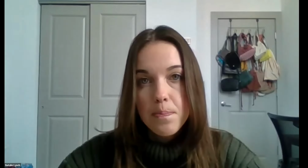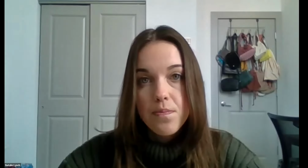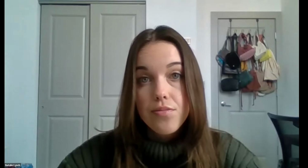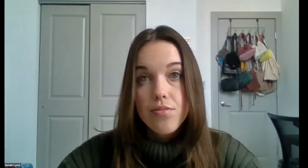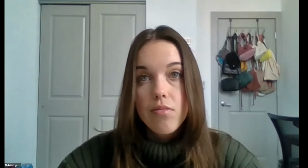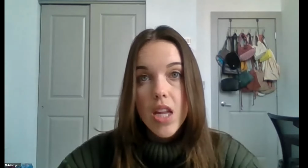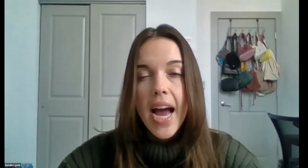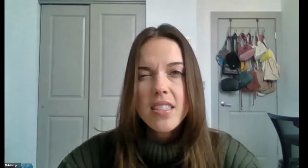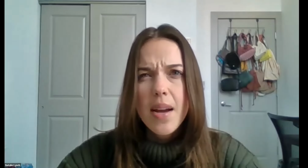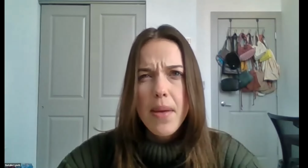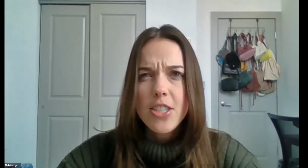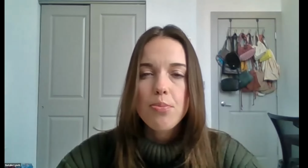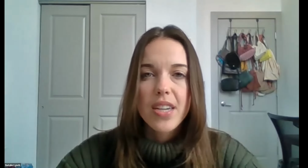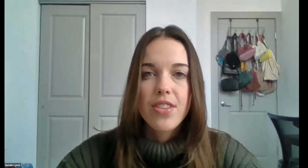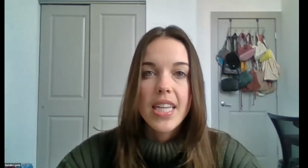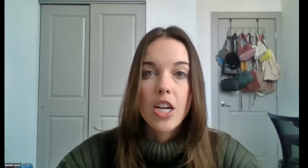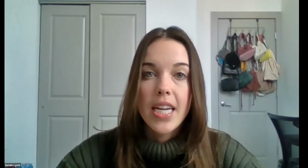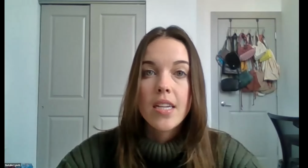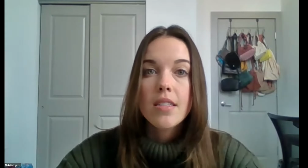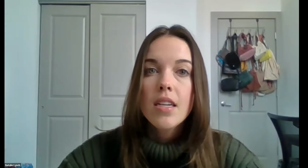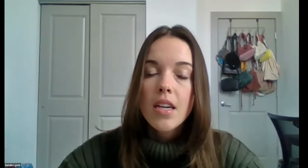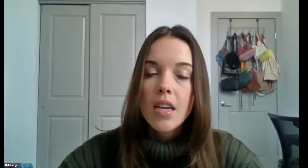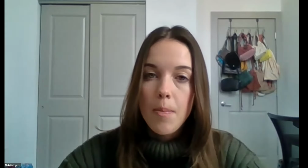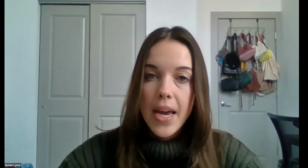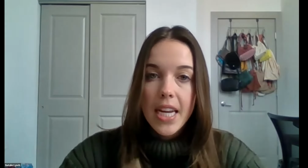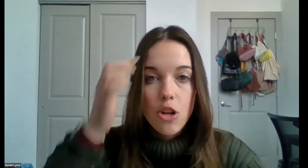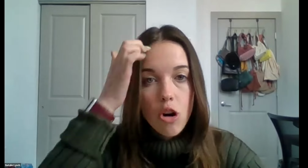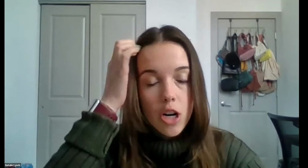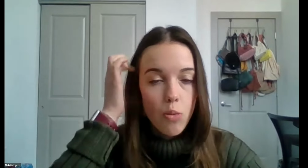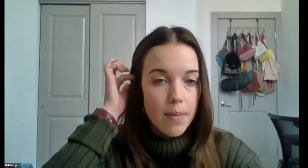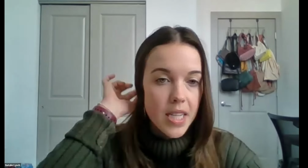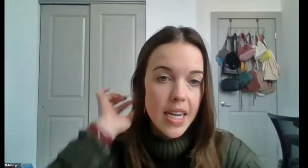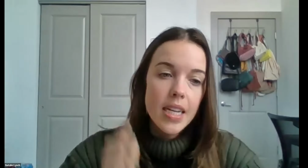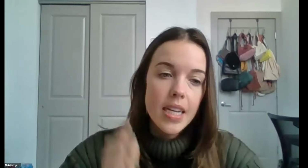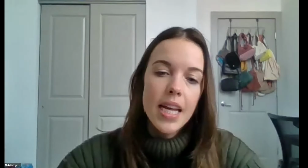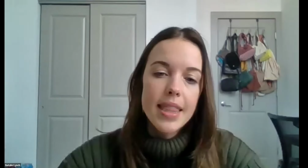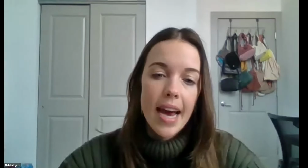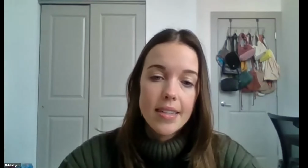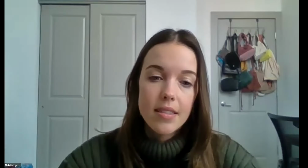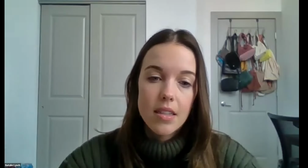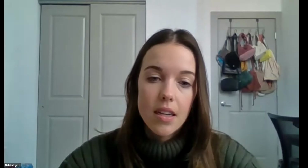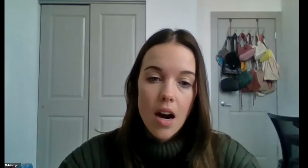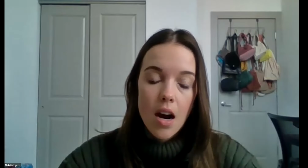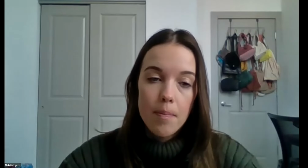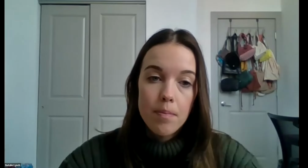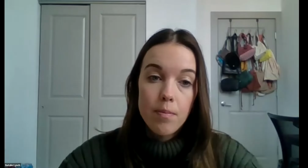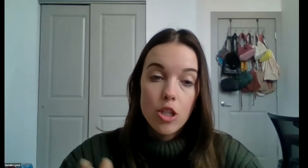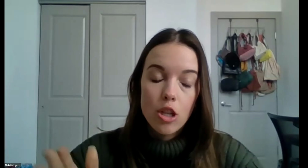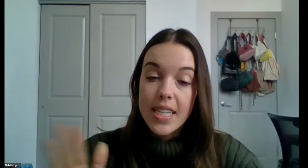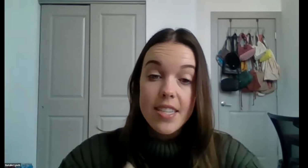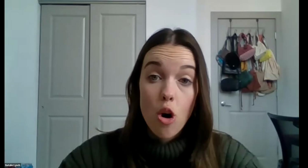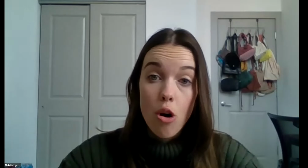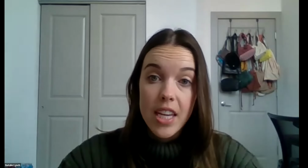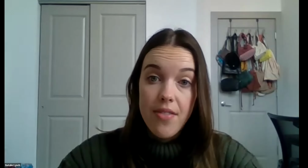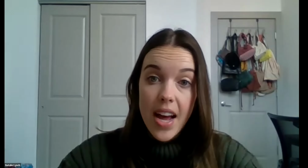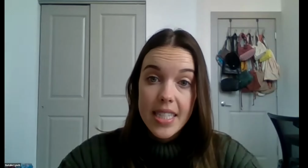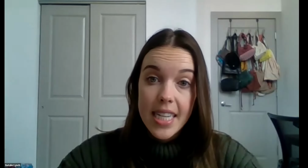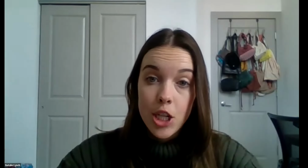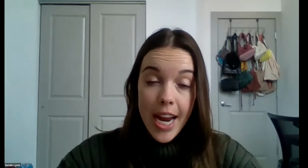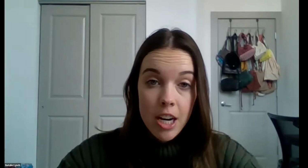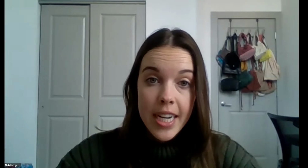events. As I mentioned briefly, there is a page on our website that lists all